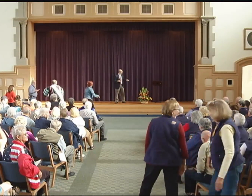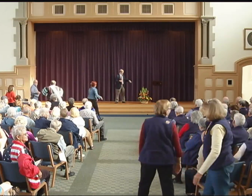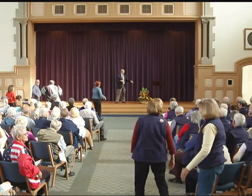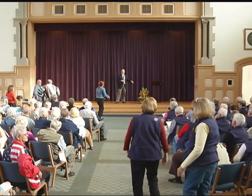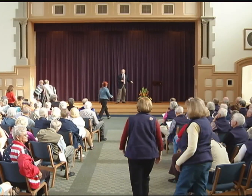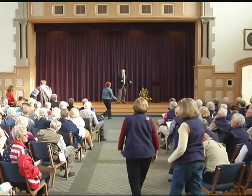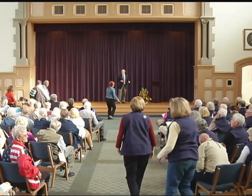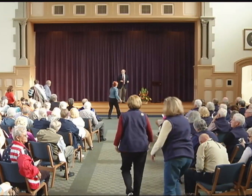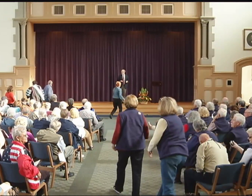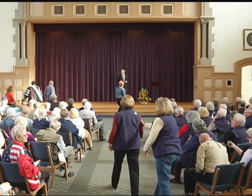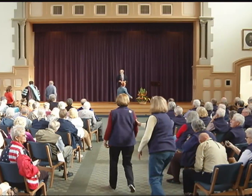arrangements.